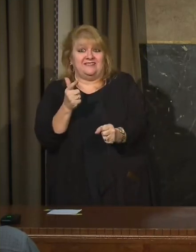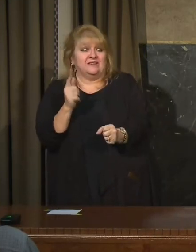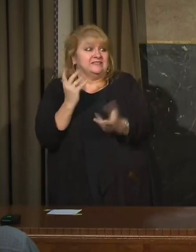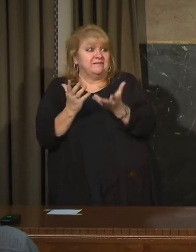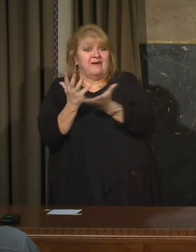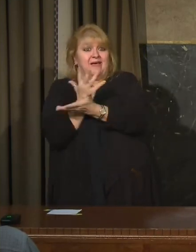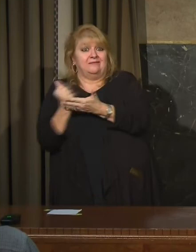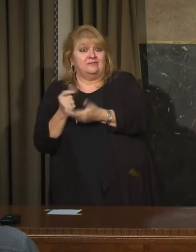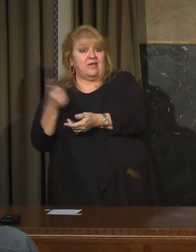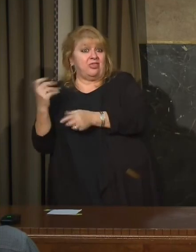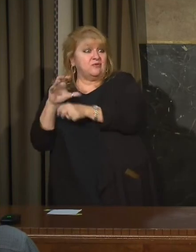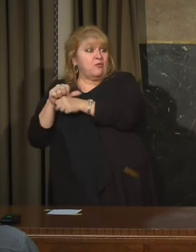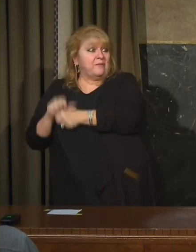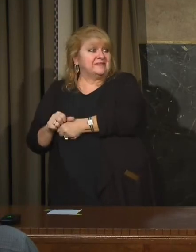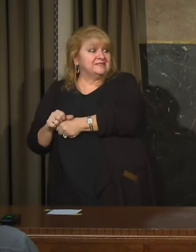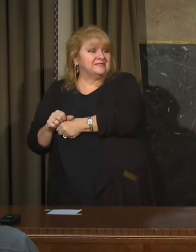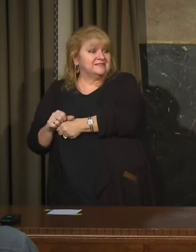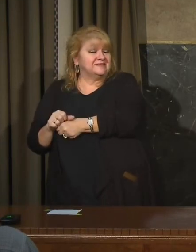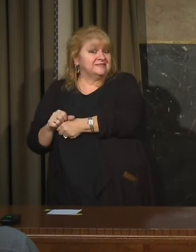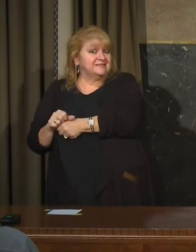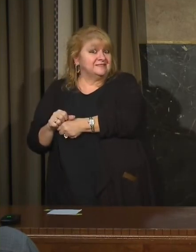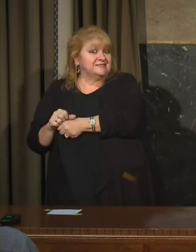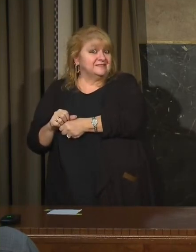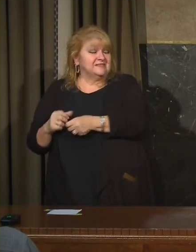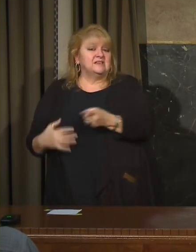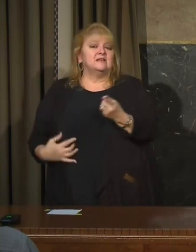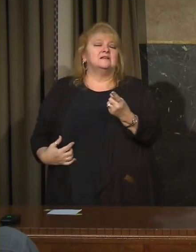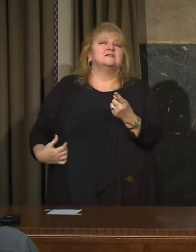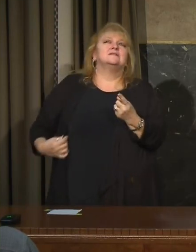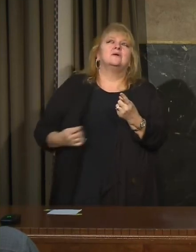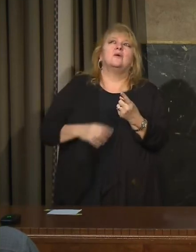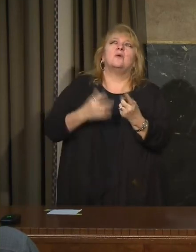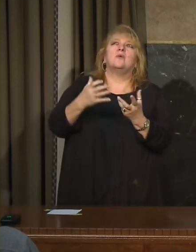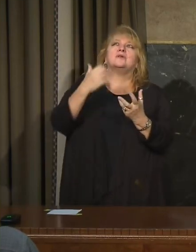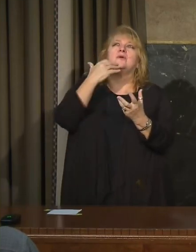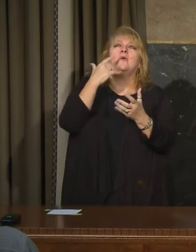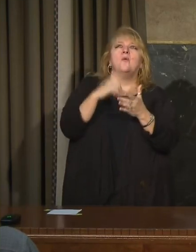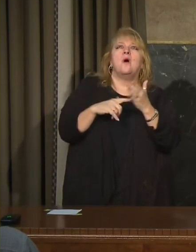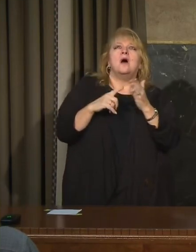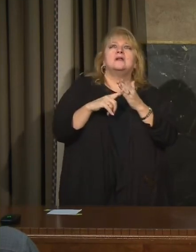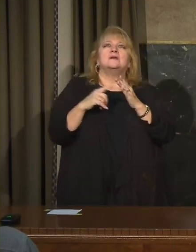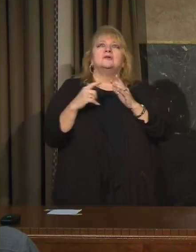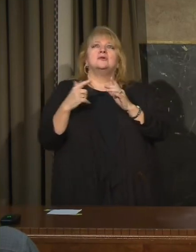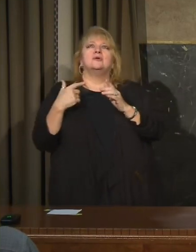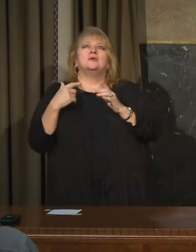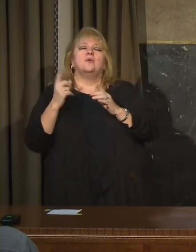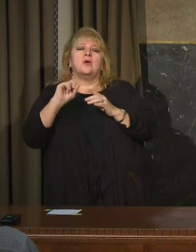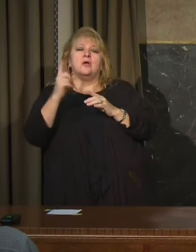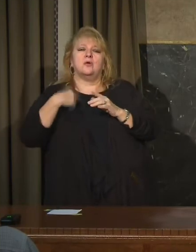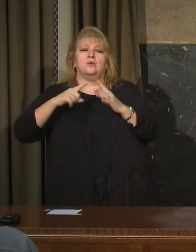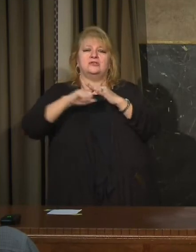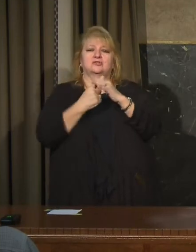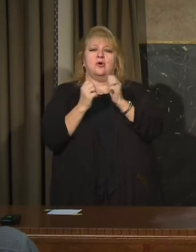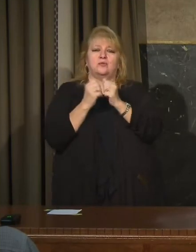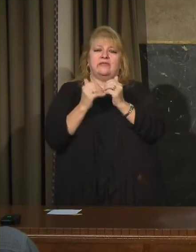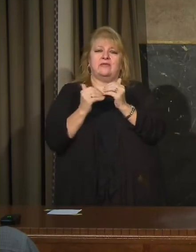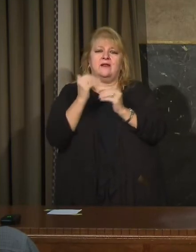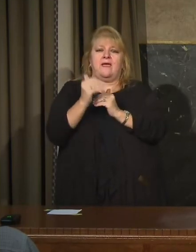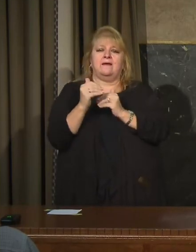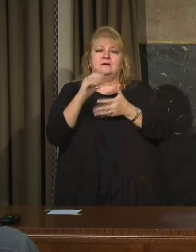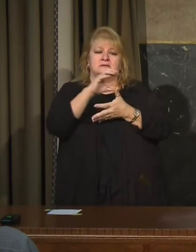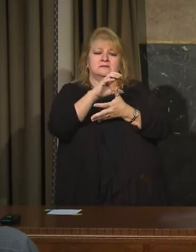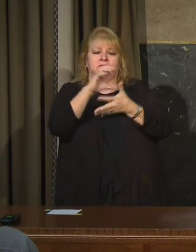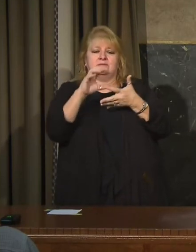100%. What is our trigger to move to the next phase or tier, which really I think is the question, is not